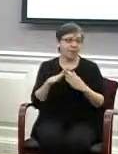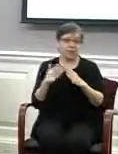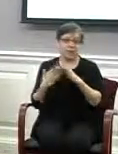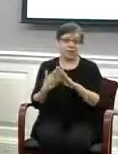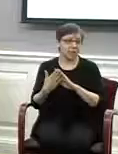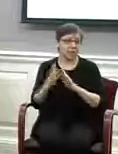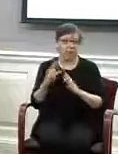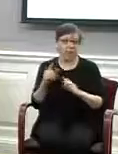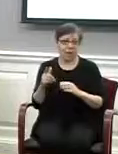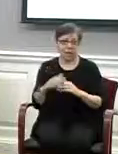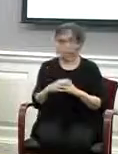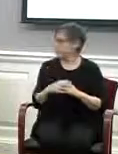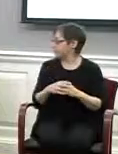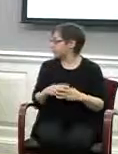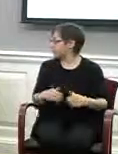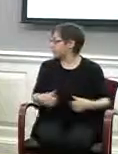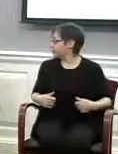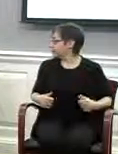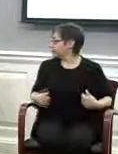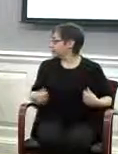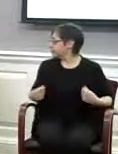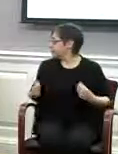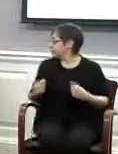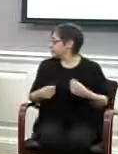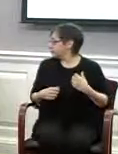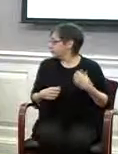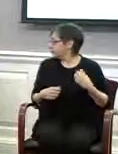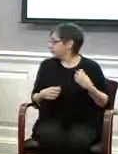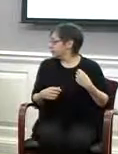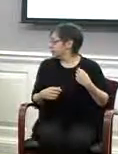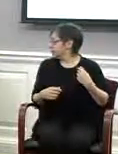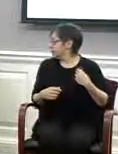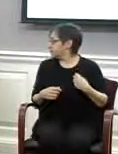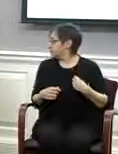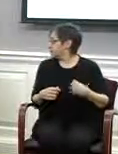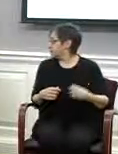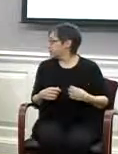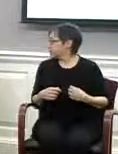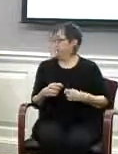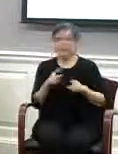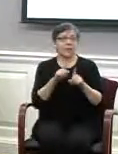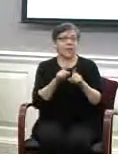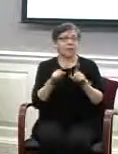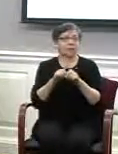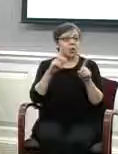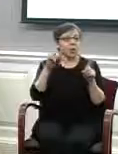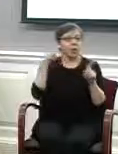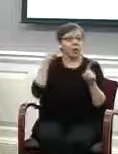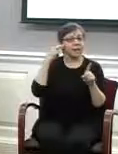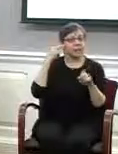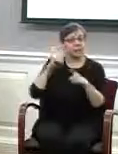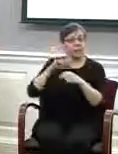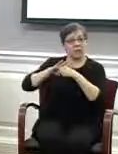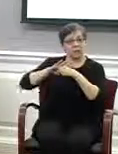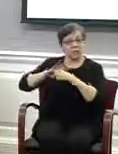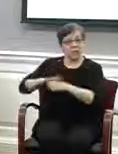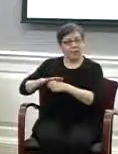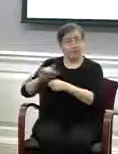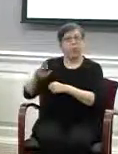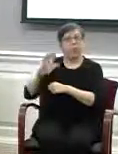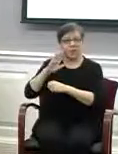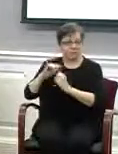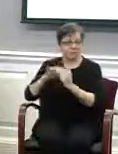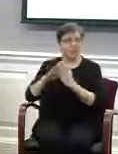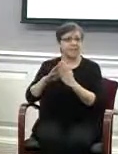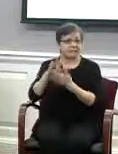from. The other thing is that, of course, the political sphere constrains students' actions in the future. They will face